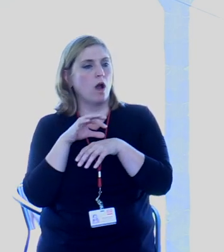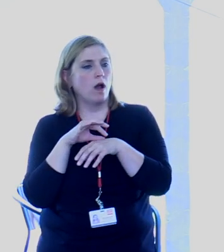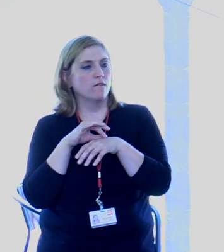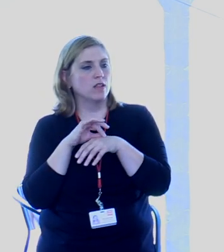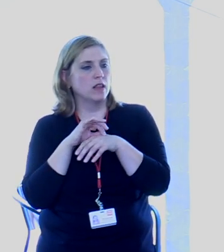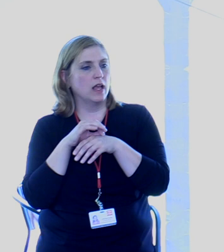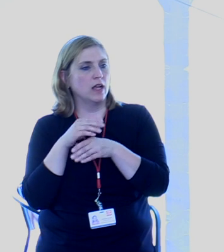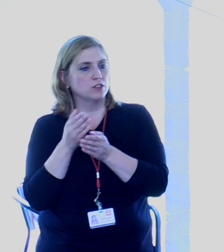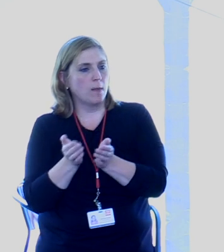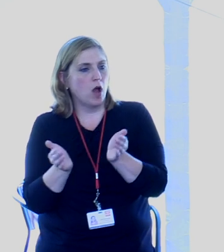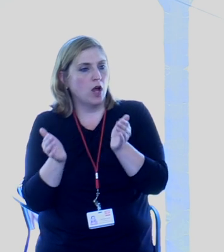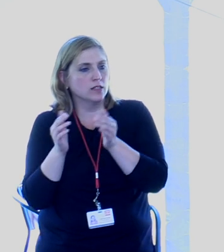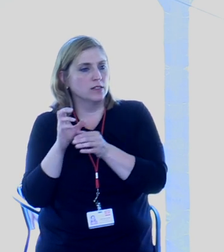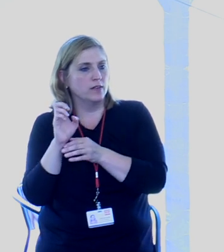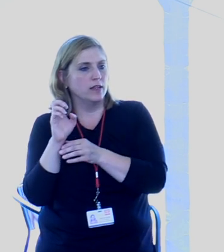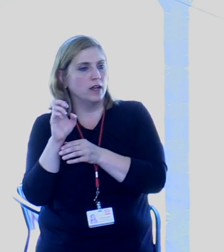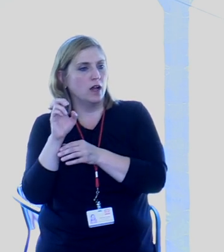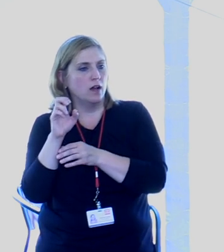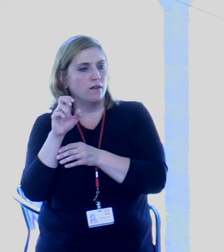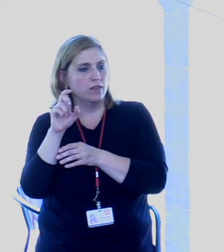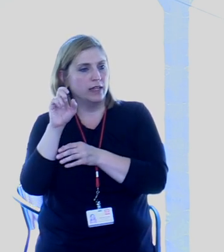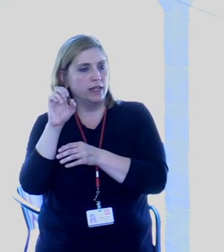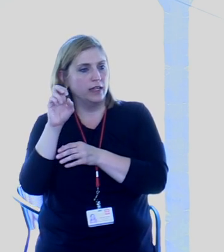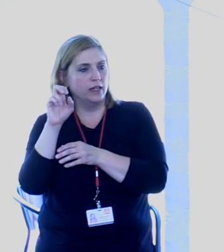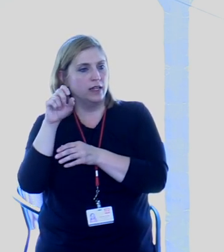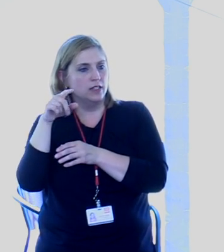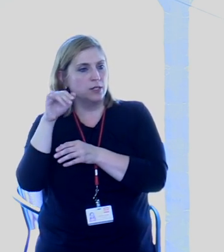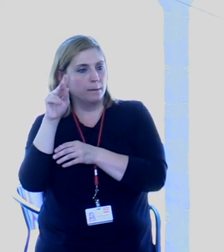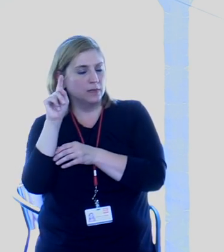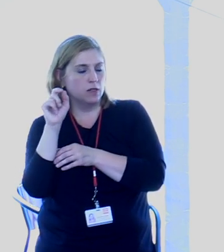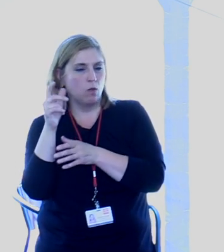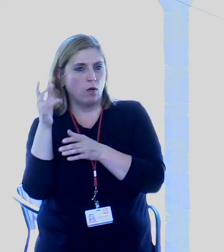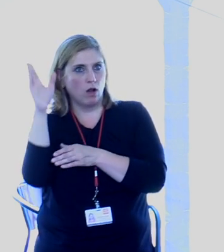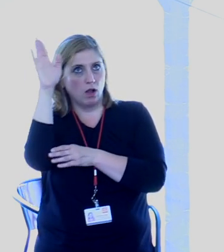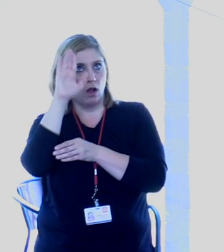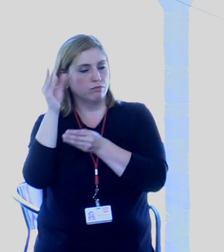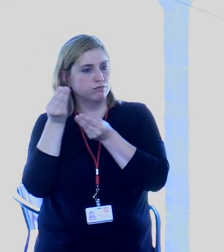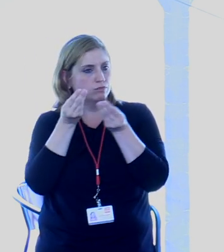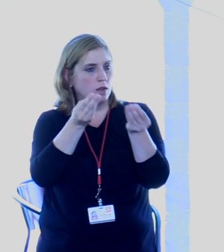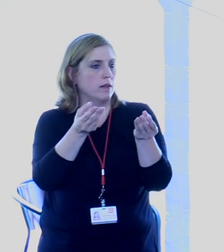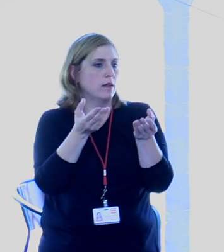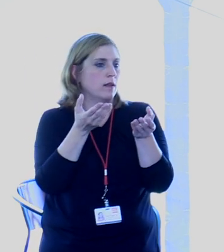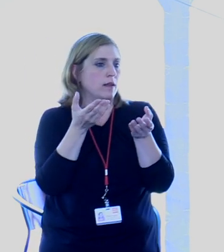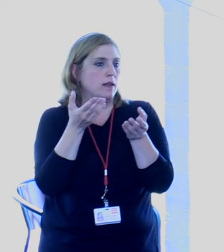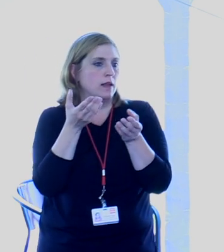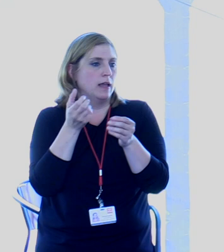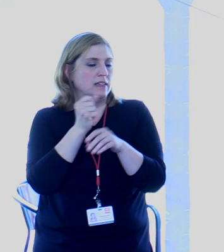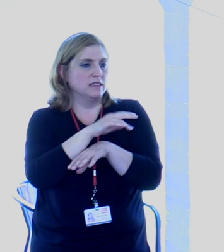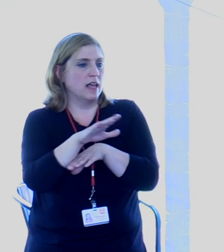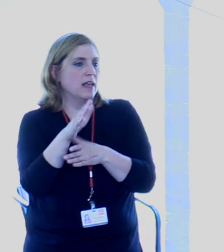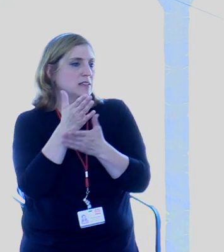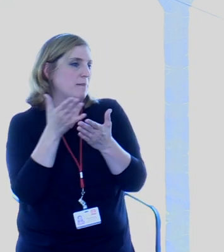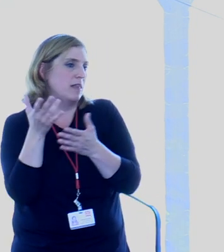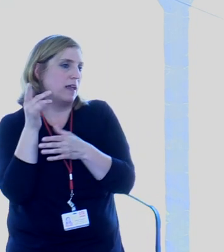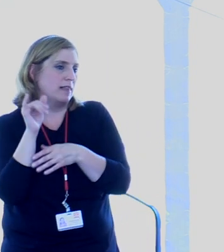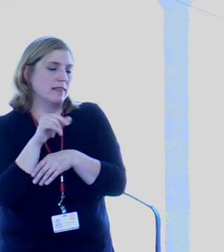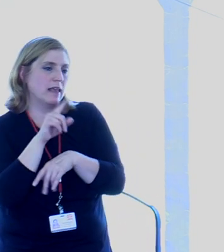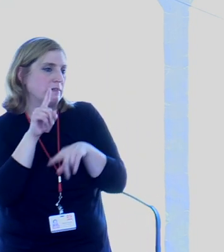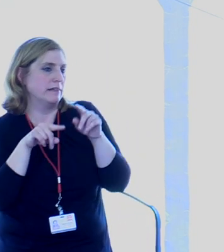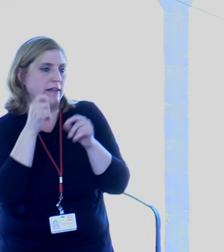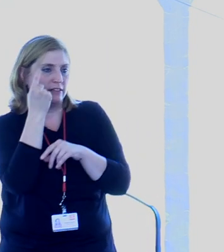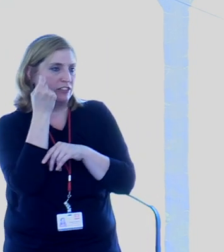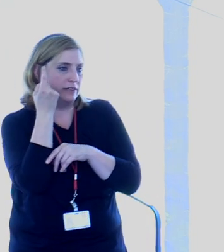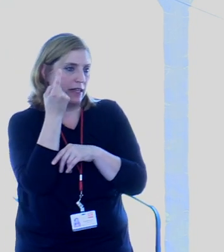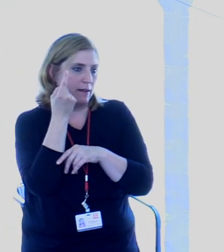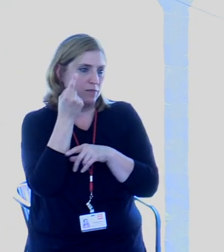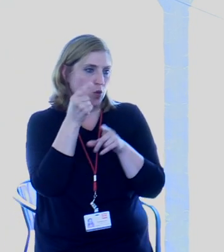pots of Egypt. And so what does God send them? Okay, he sends them something they can't understand at